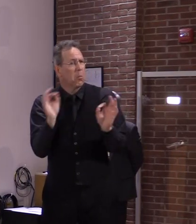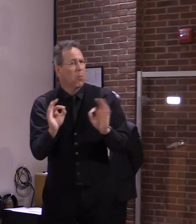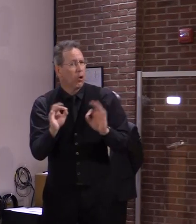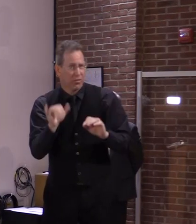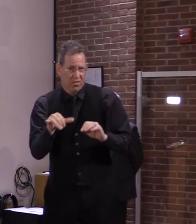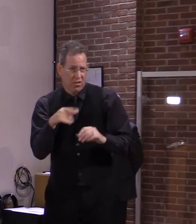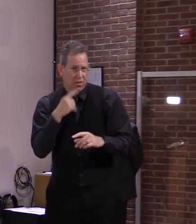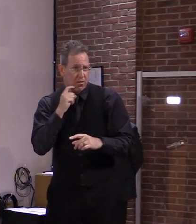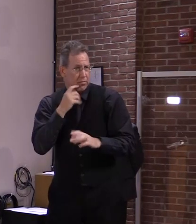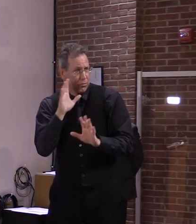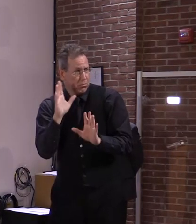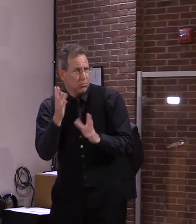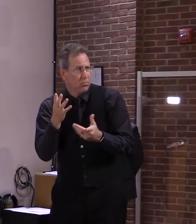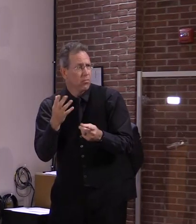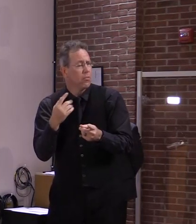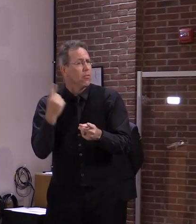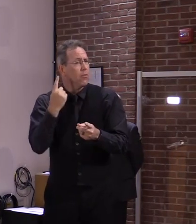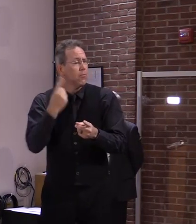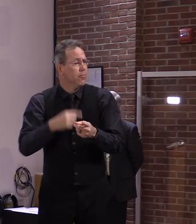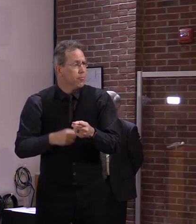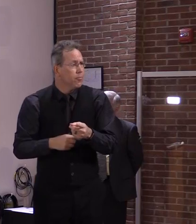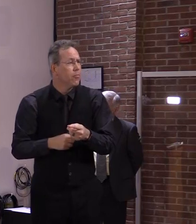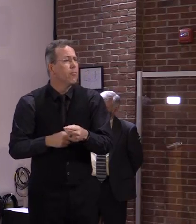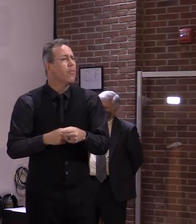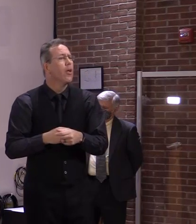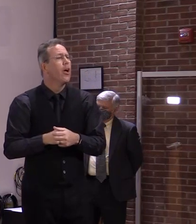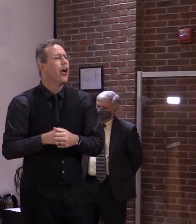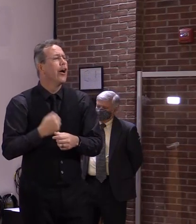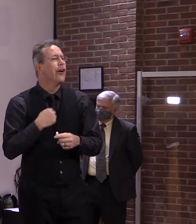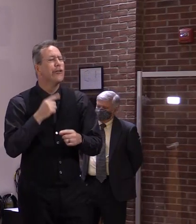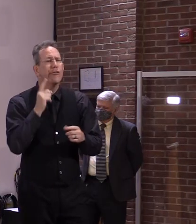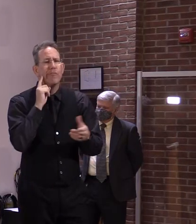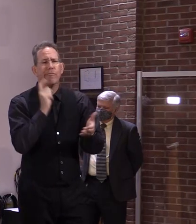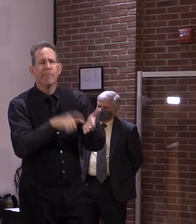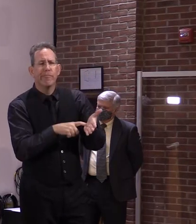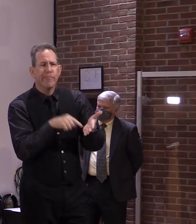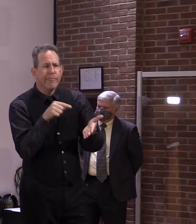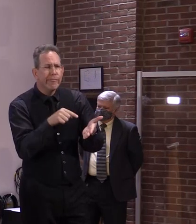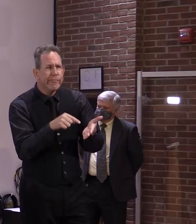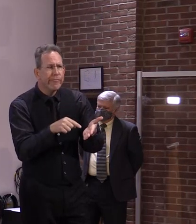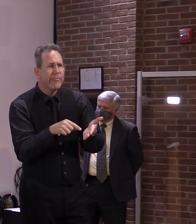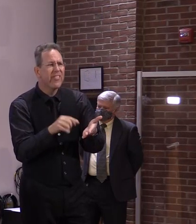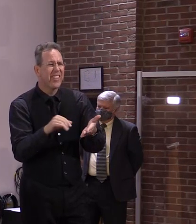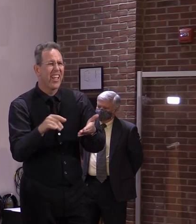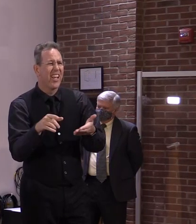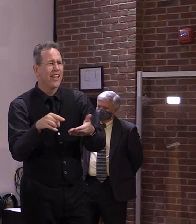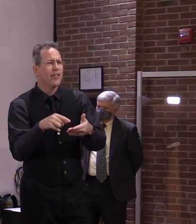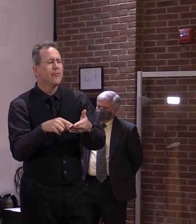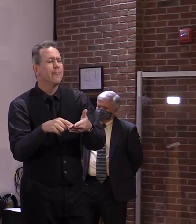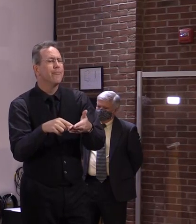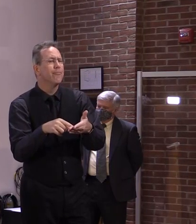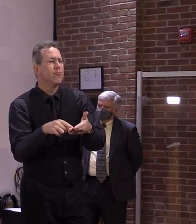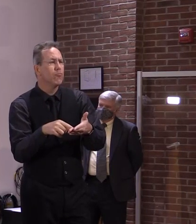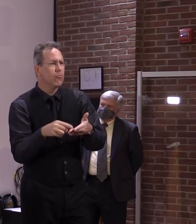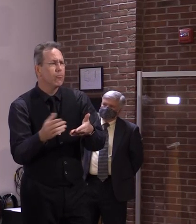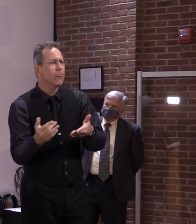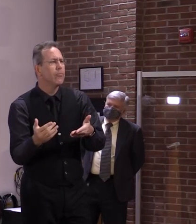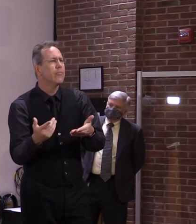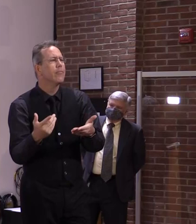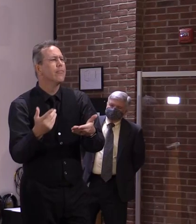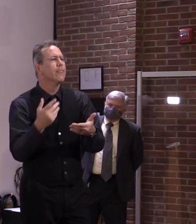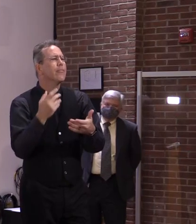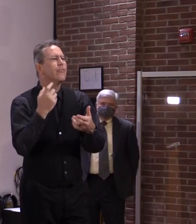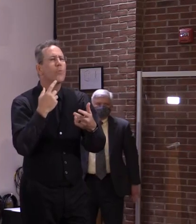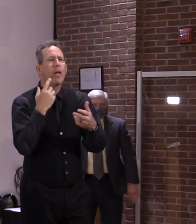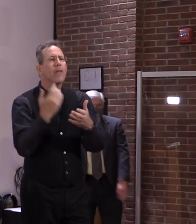that this was spotted because of a regime of surveillance testing. And